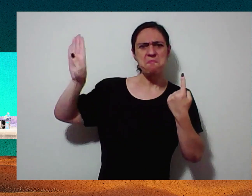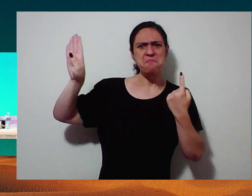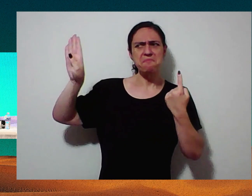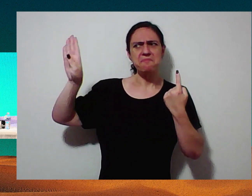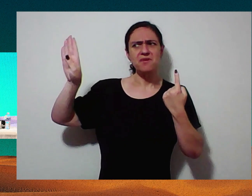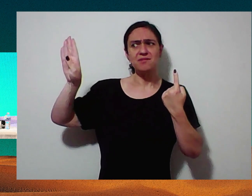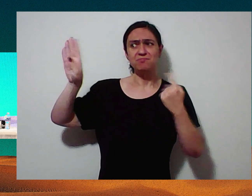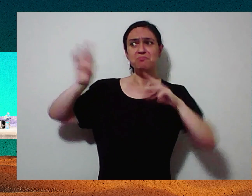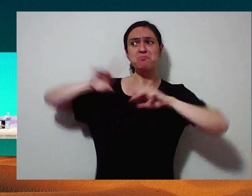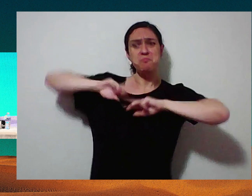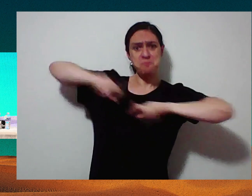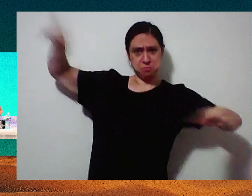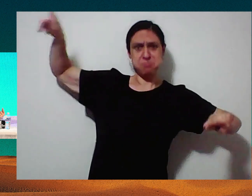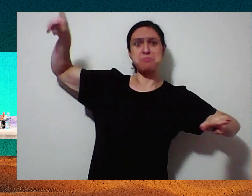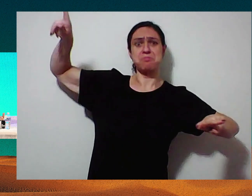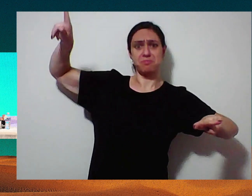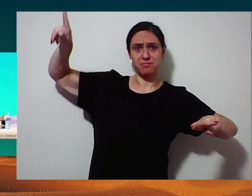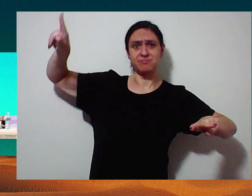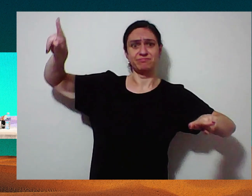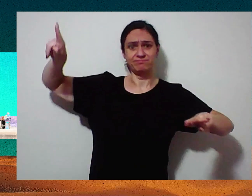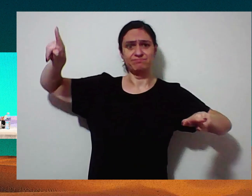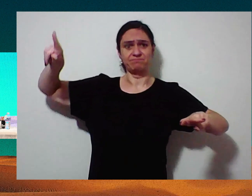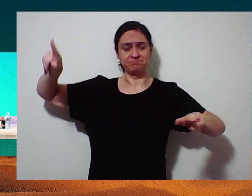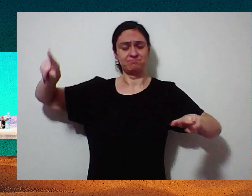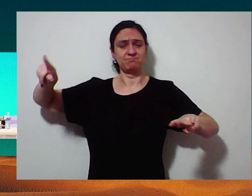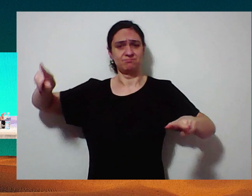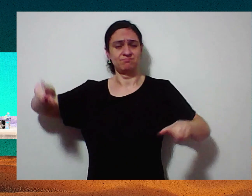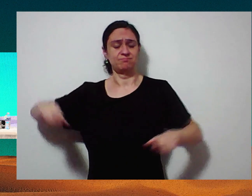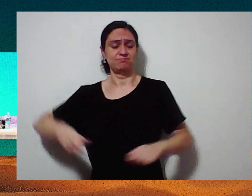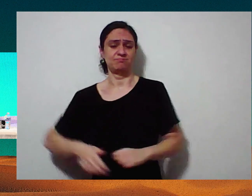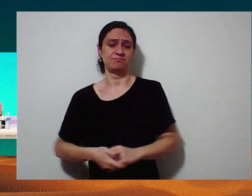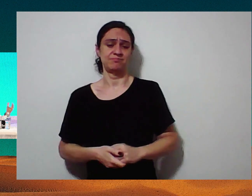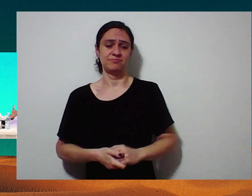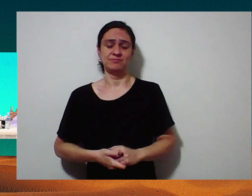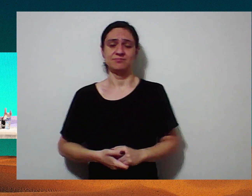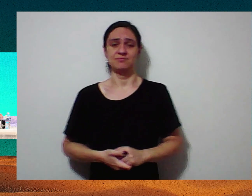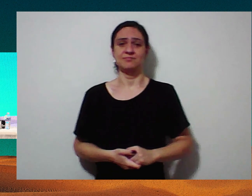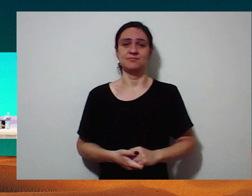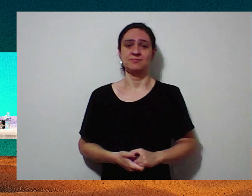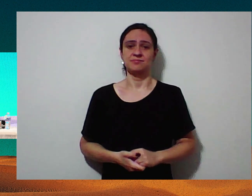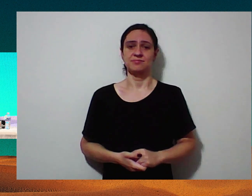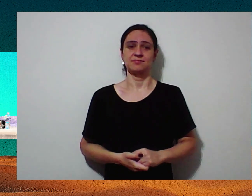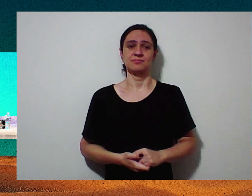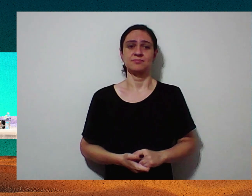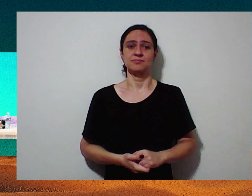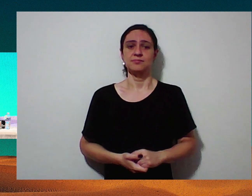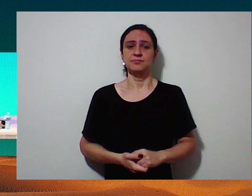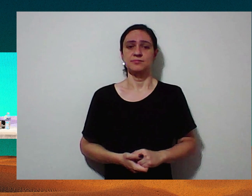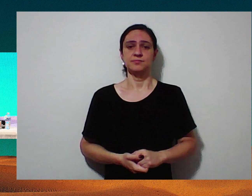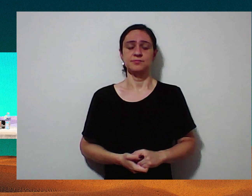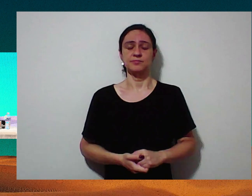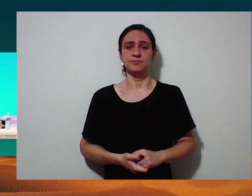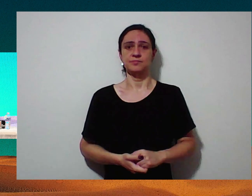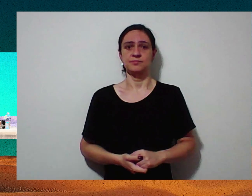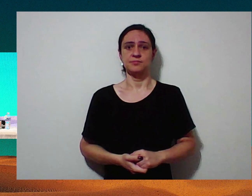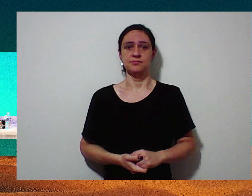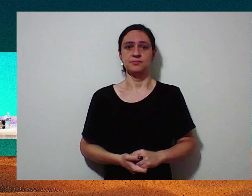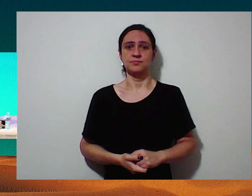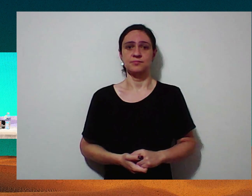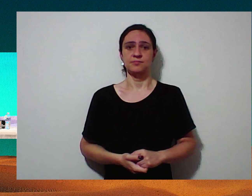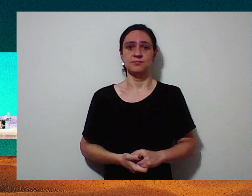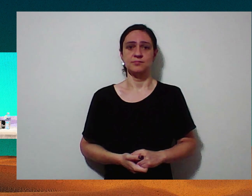é enorme. So comparing one to 1 billion, the difference is huge. E os dois são